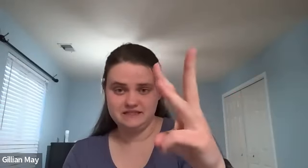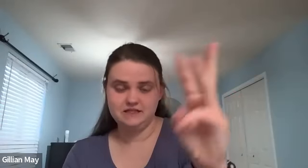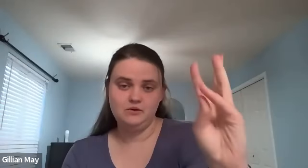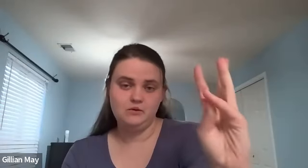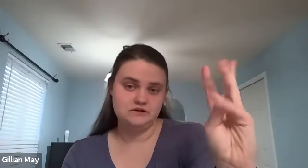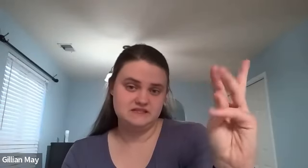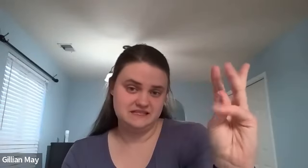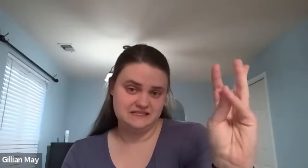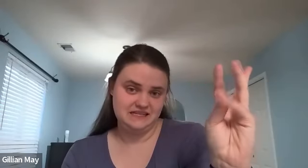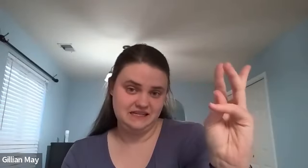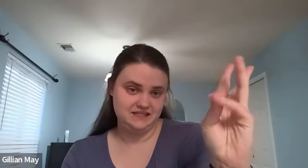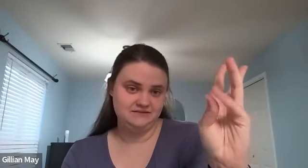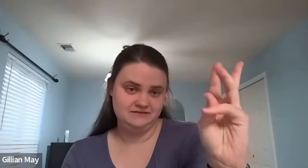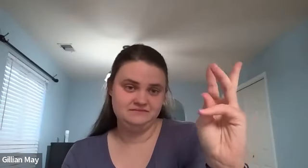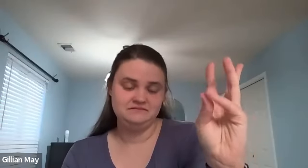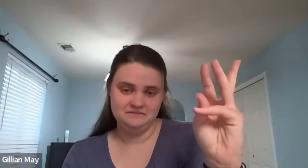16 or 16,